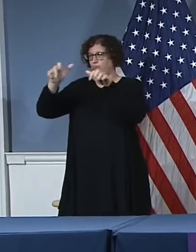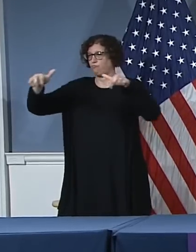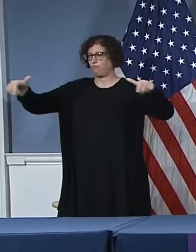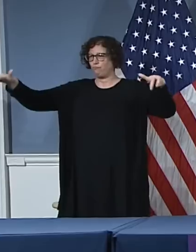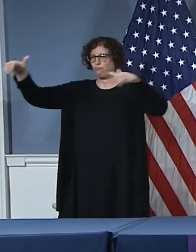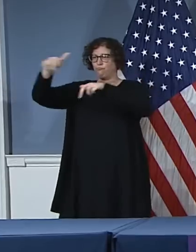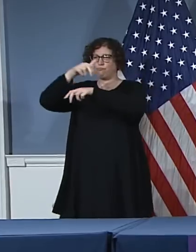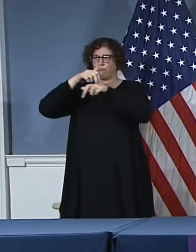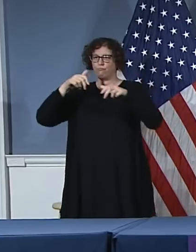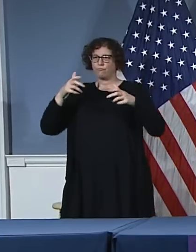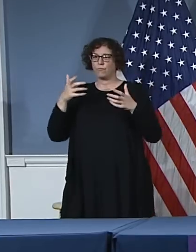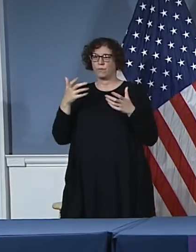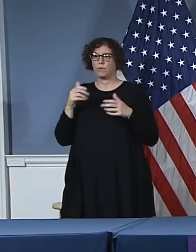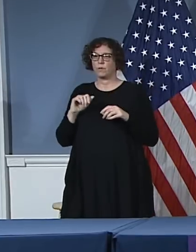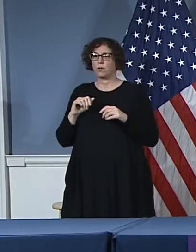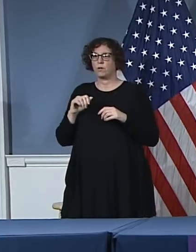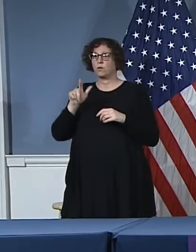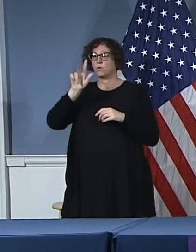know that